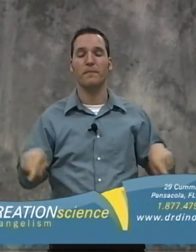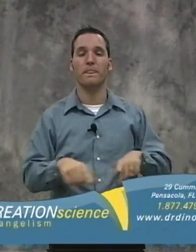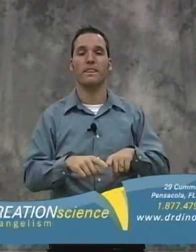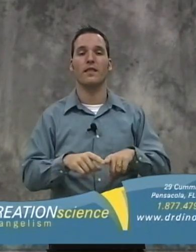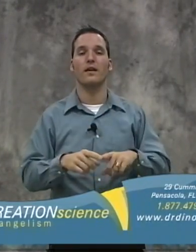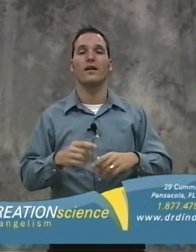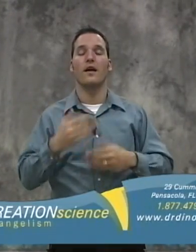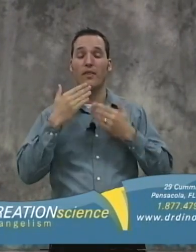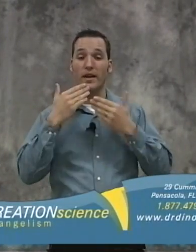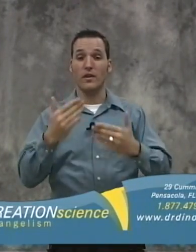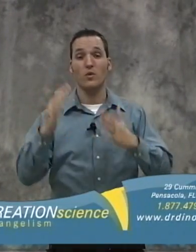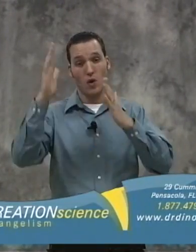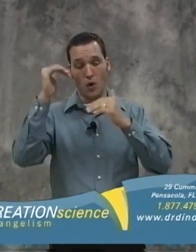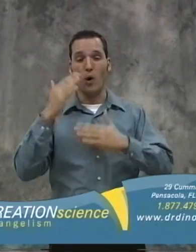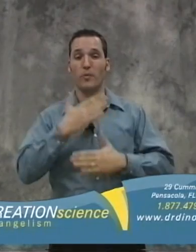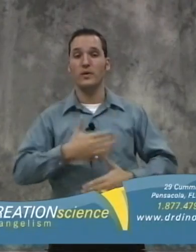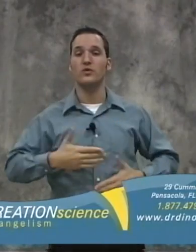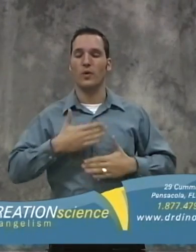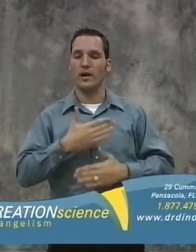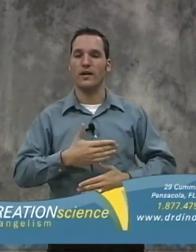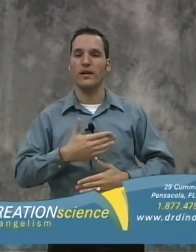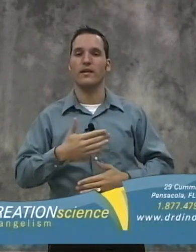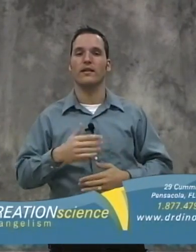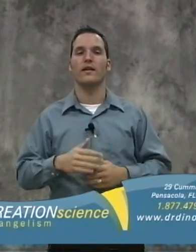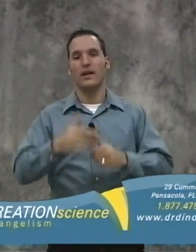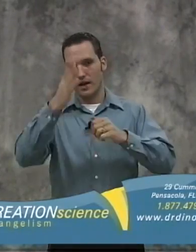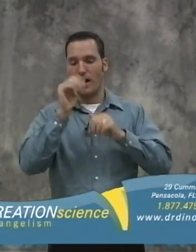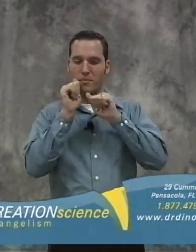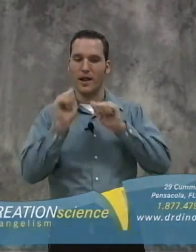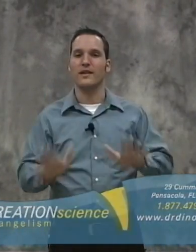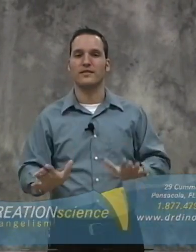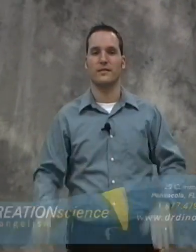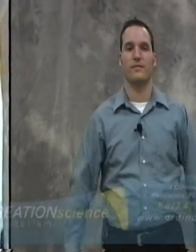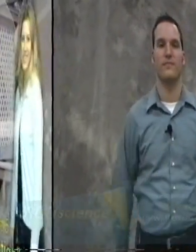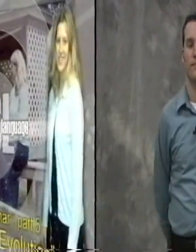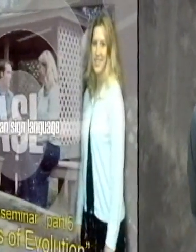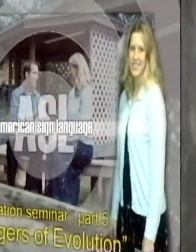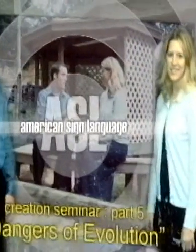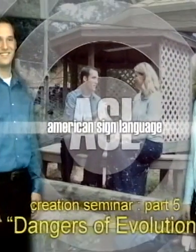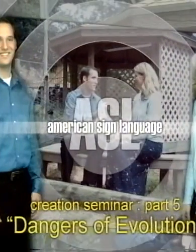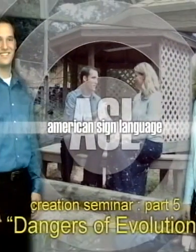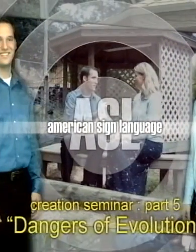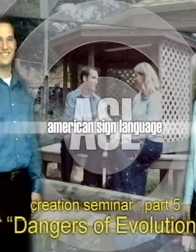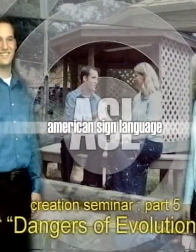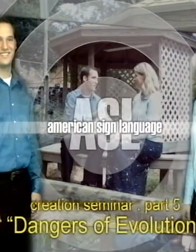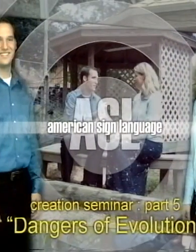screen. Thank you. Hope you enjoy. God bless.